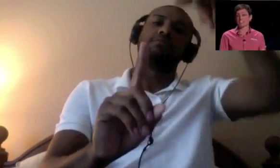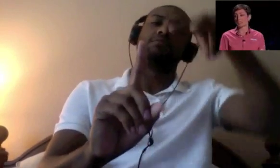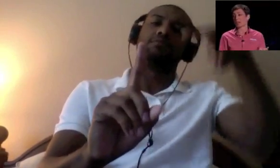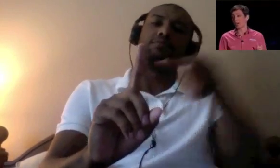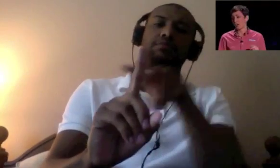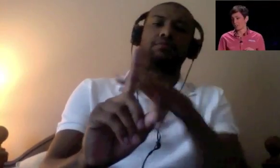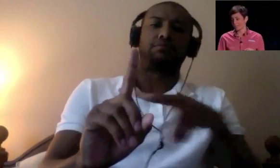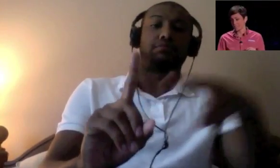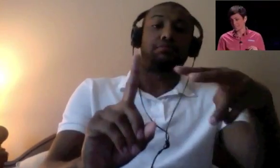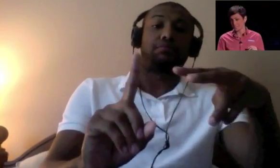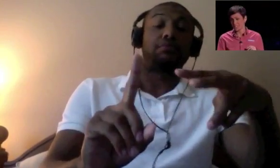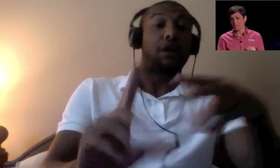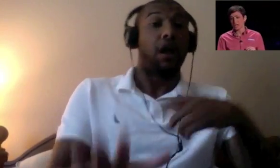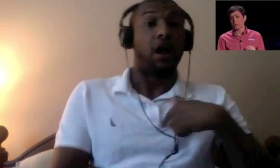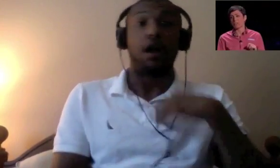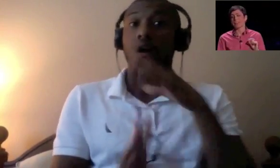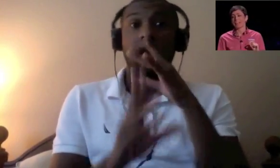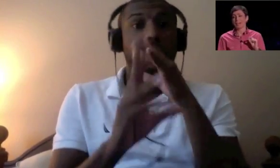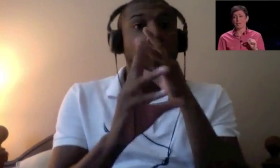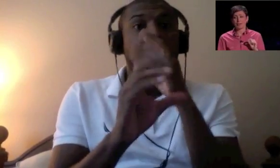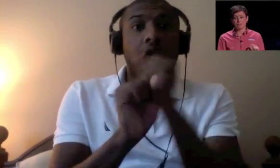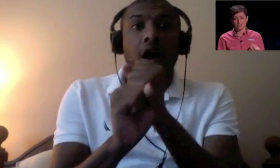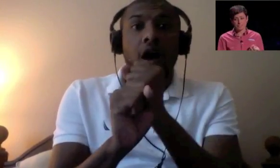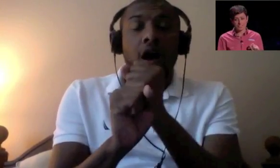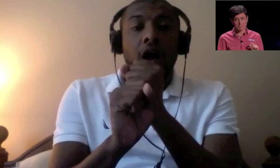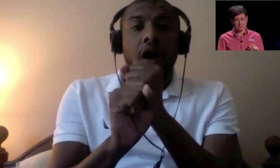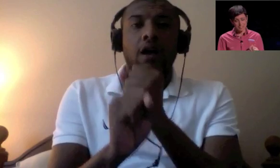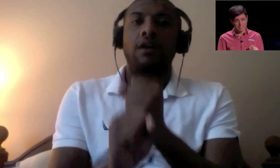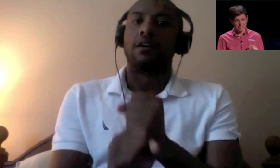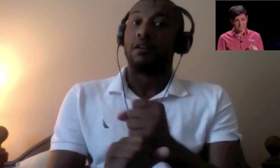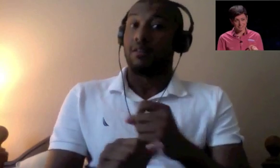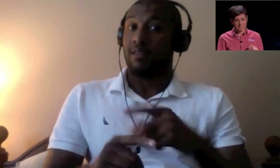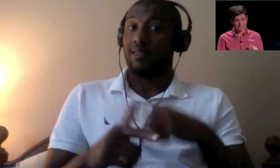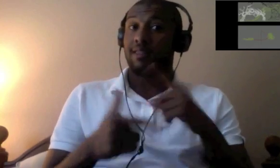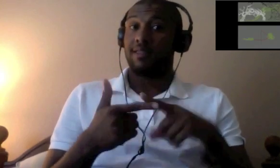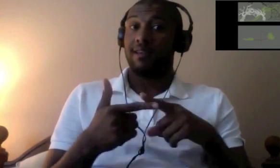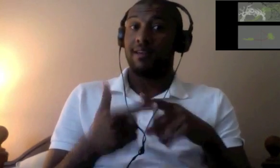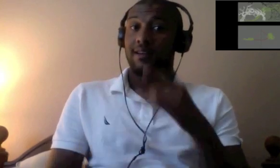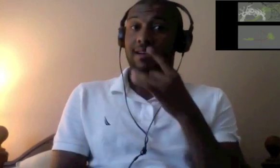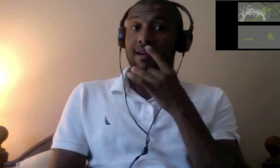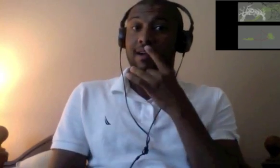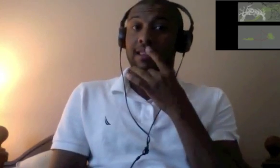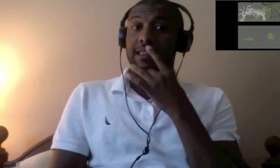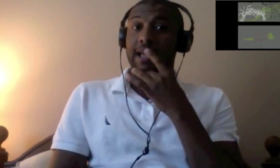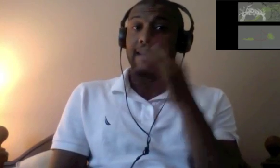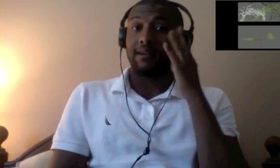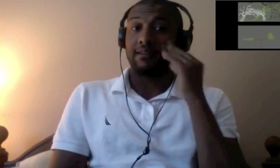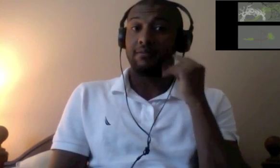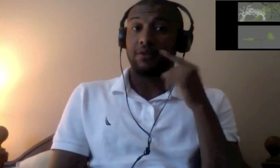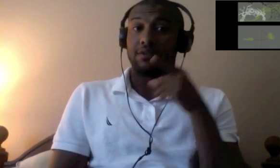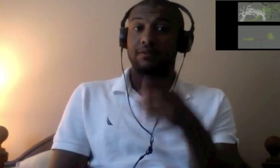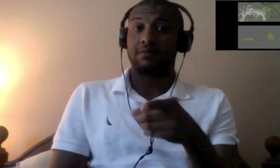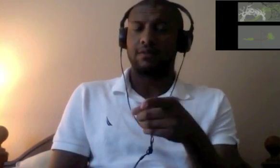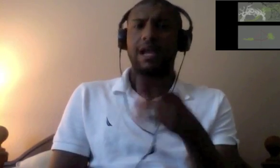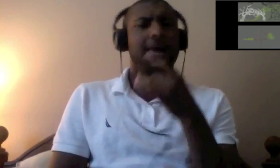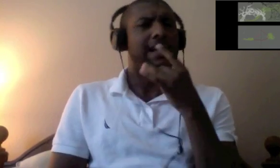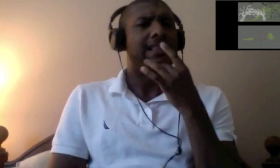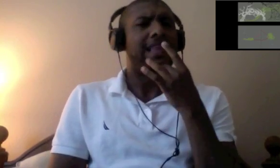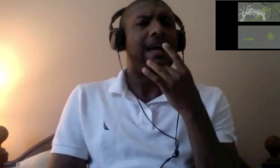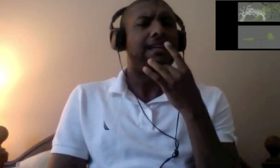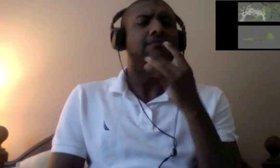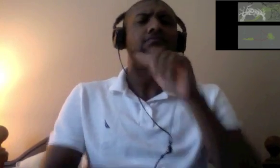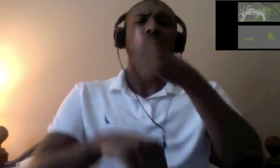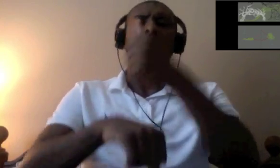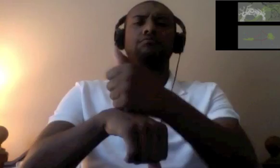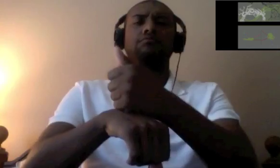was fascinated by all of it, but then I got my first taste of lighting. Lighting in practice is placing lights inside